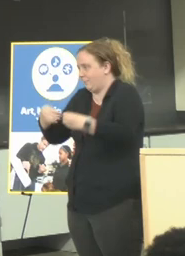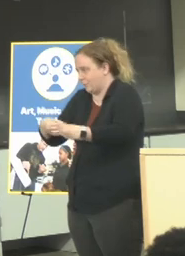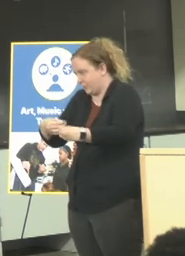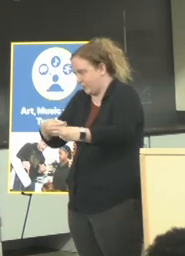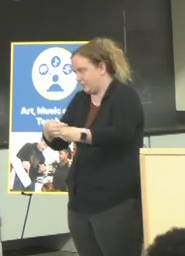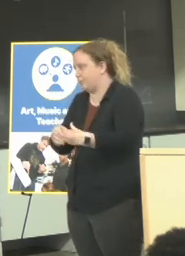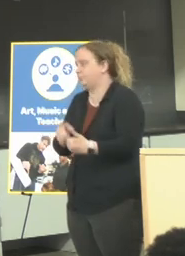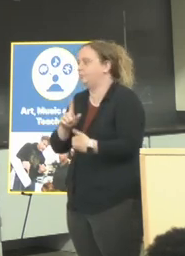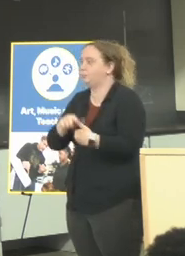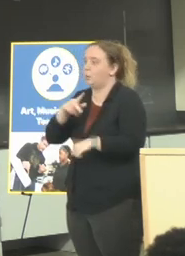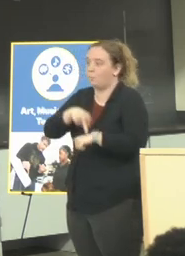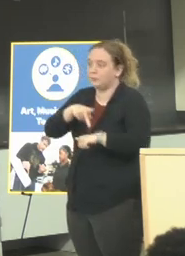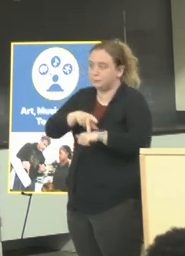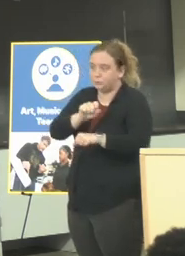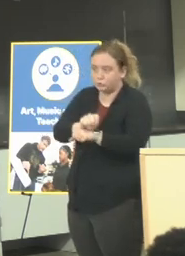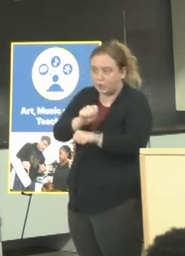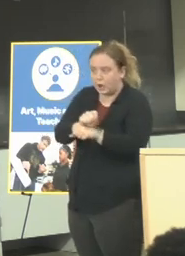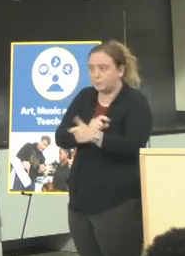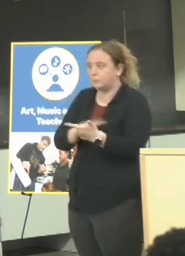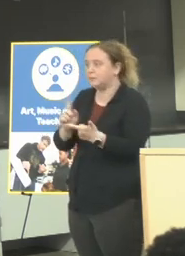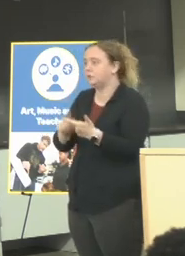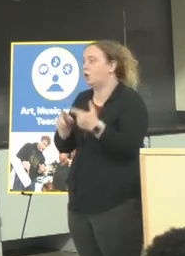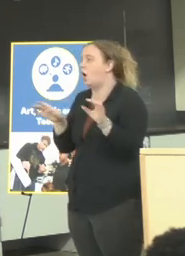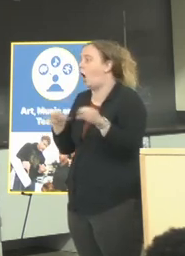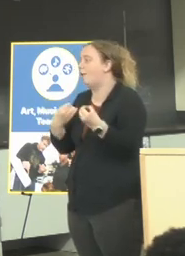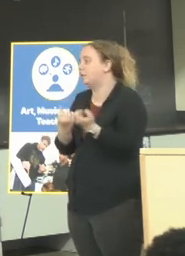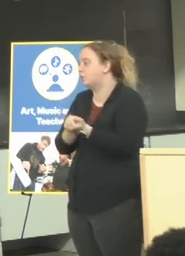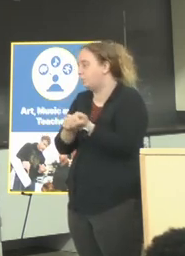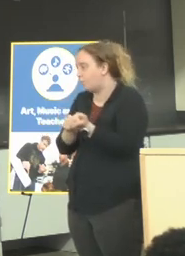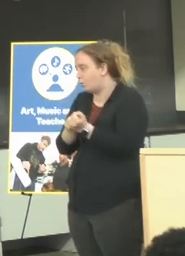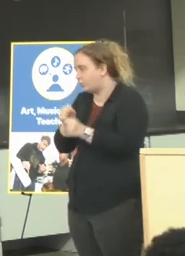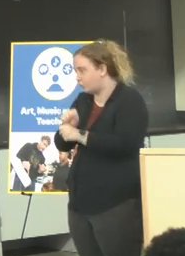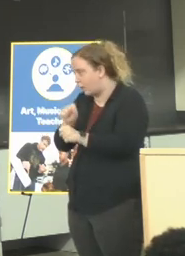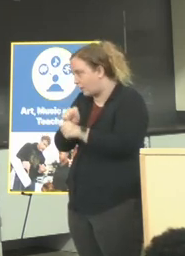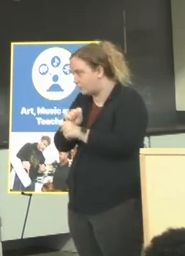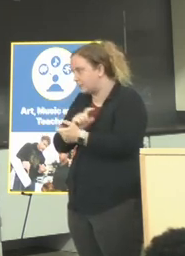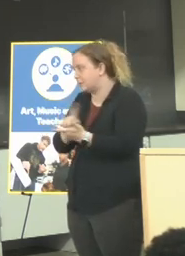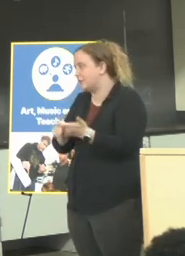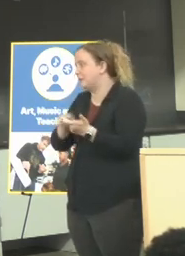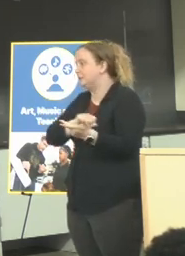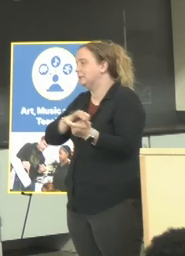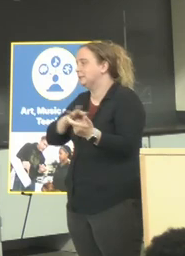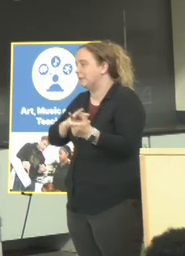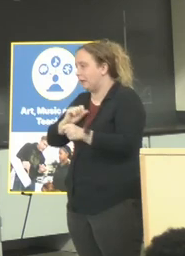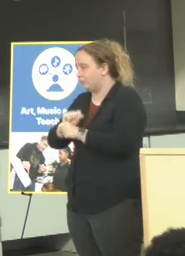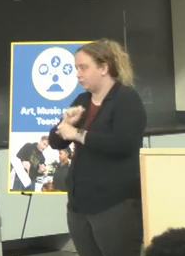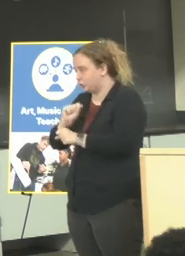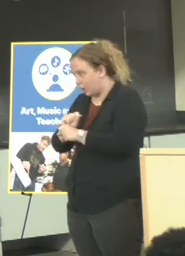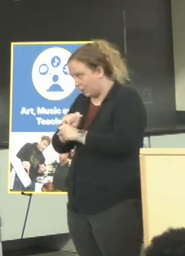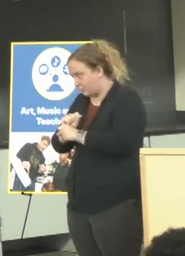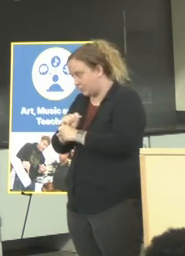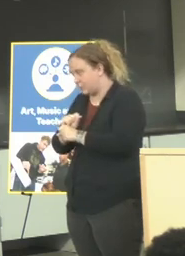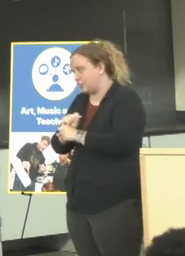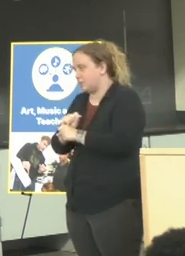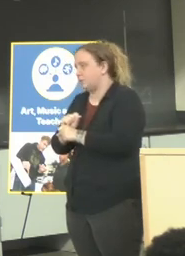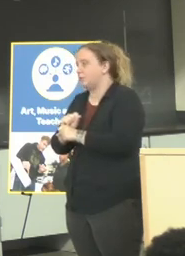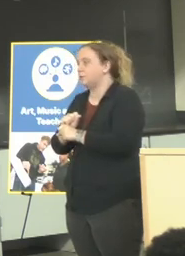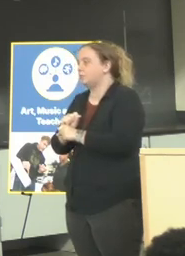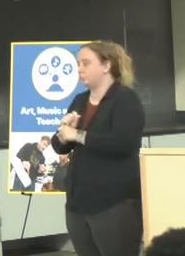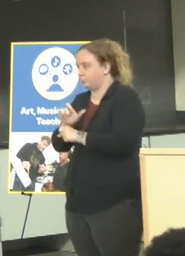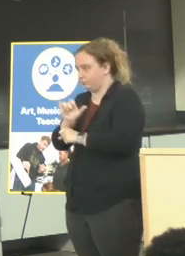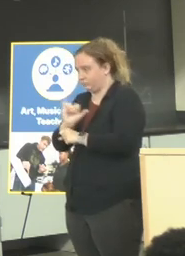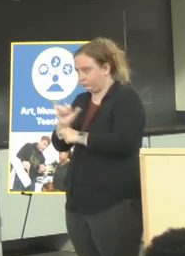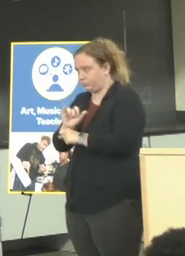office support jobs, those jobs and staff jobs would be saved in closing a school, and then